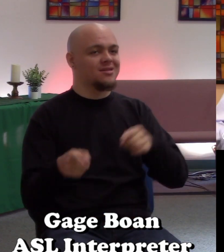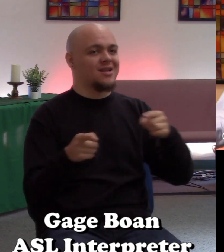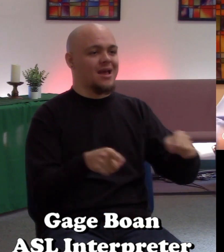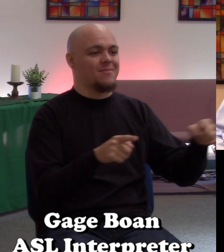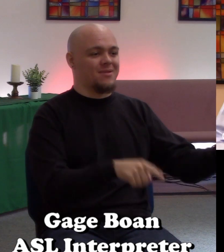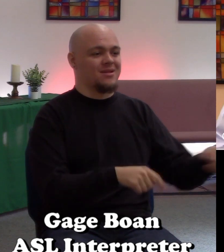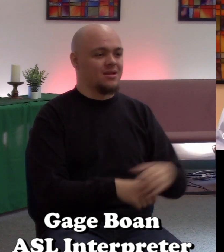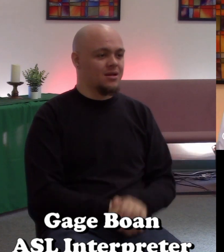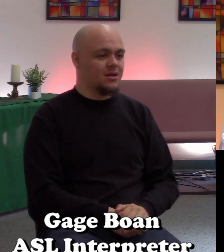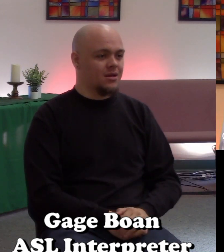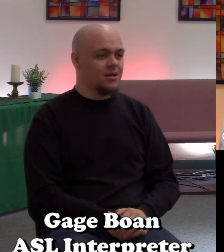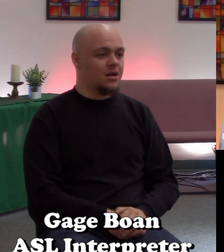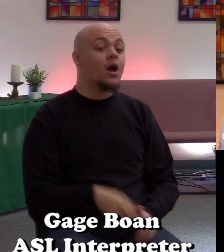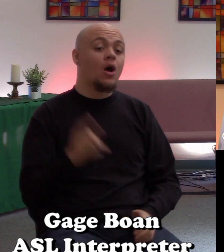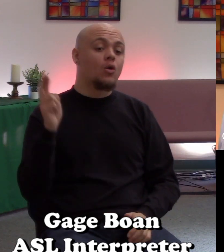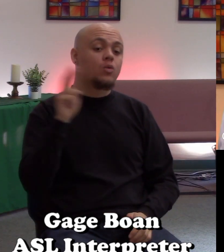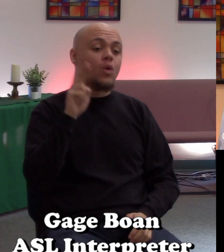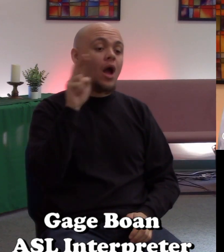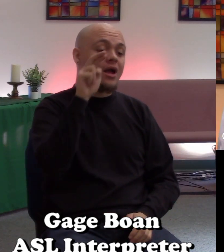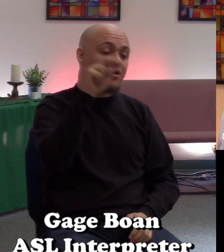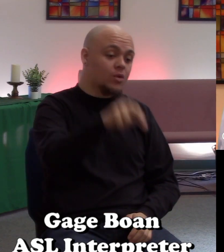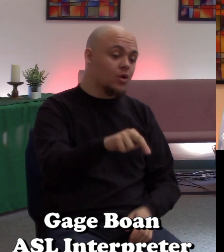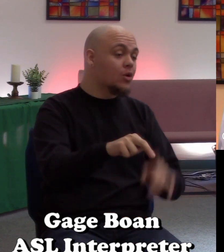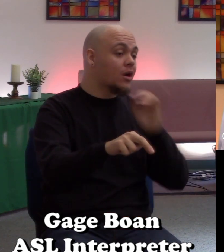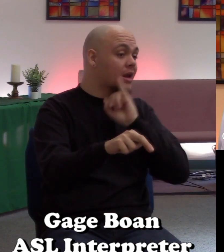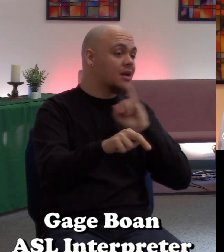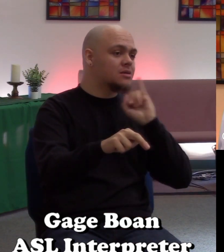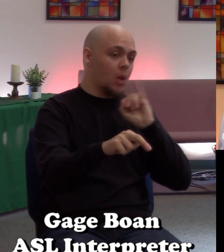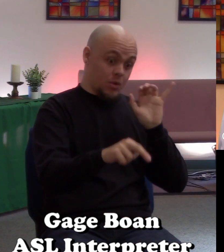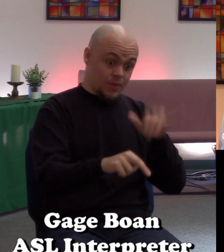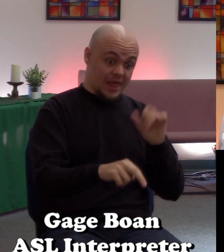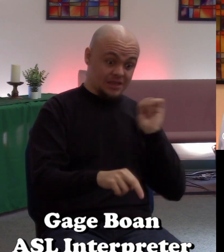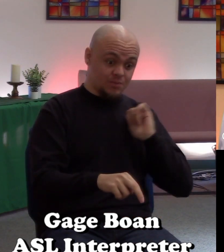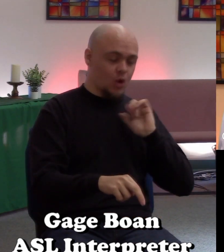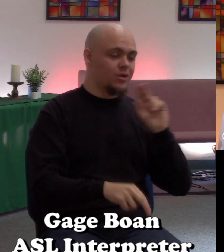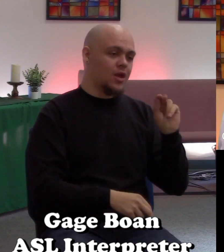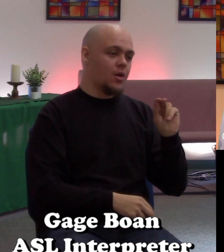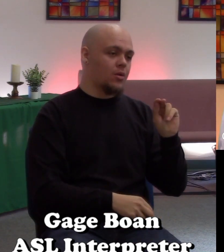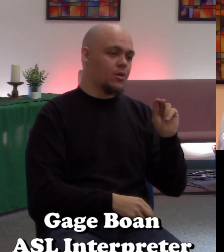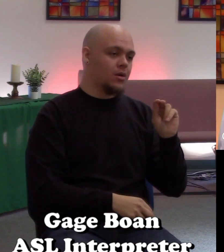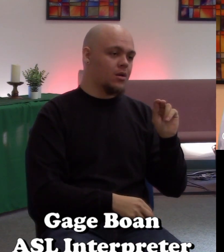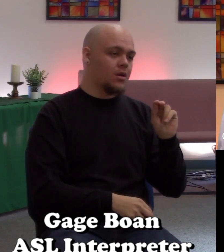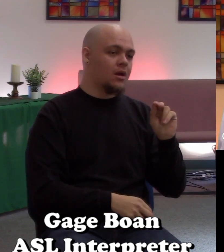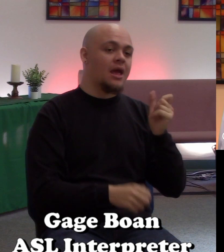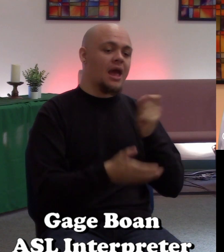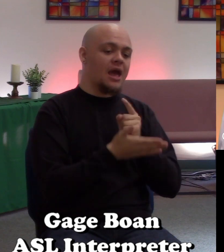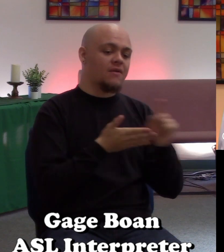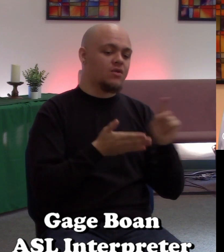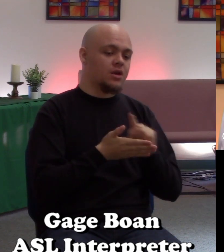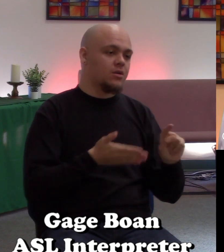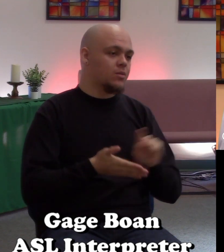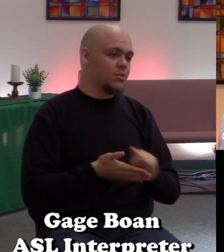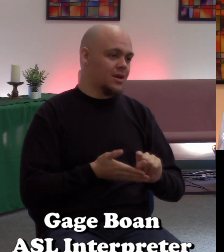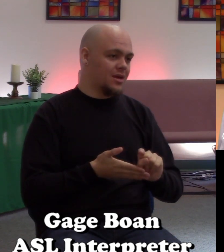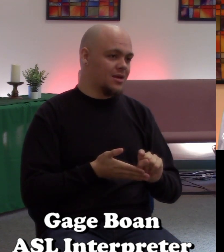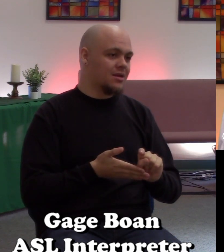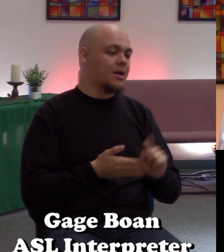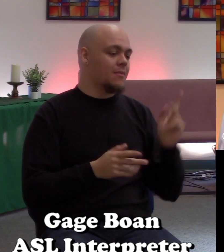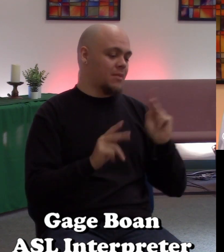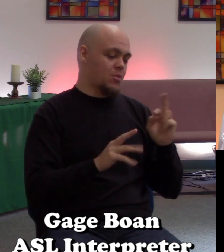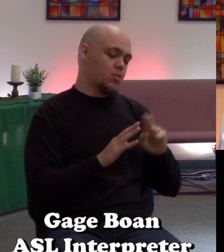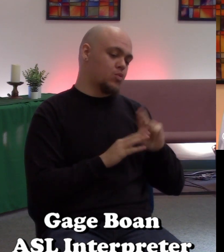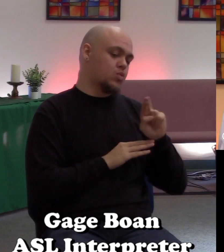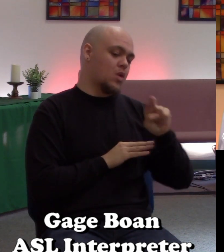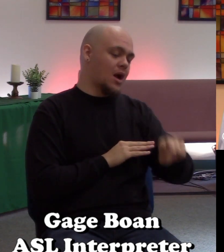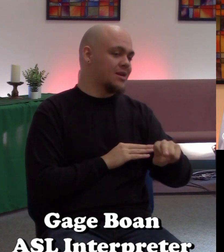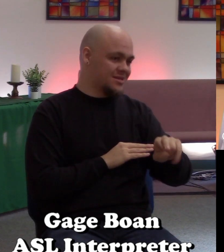It just happens. Me predicting a rocket will fall on Israel in the next year, you're like, that's pretty bold. No, they have one shot